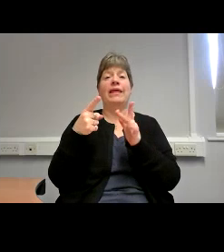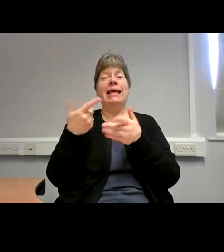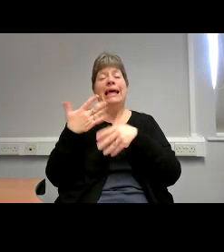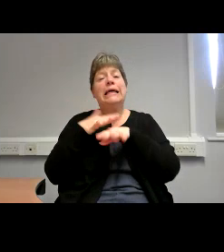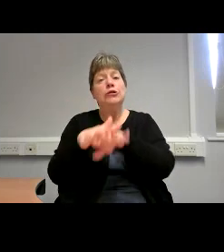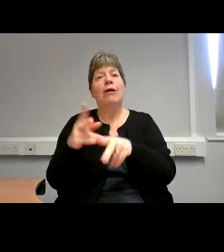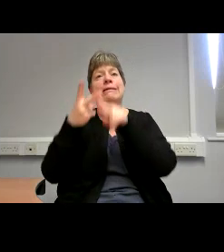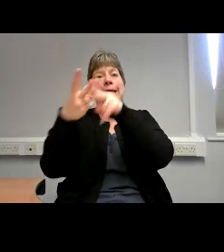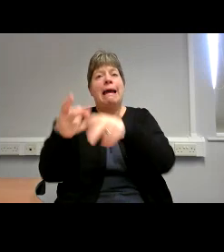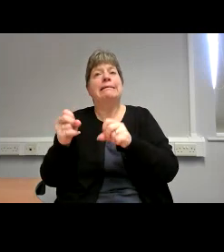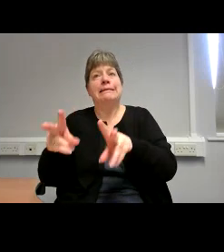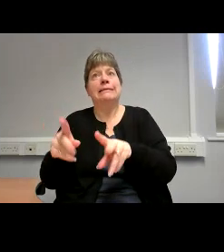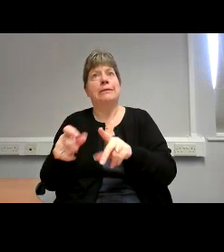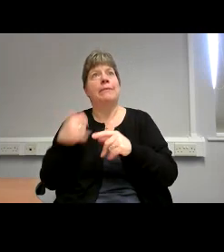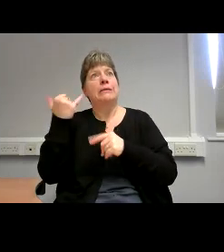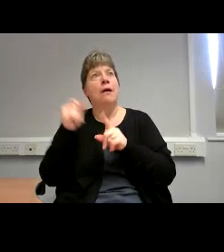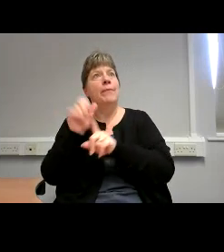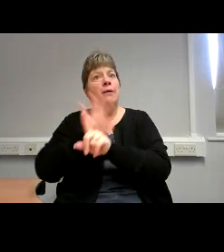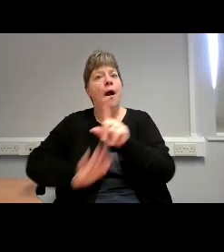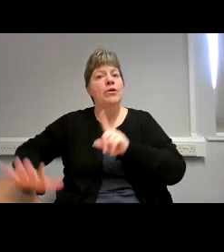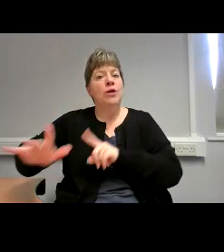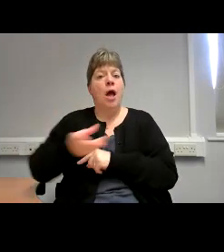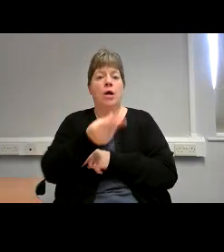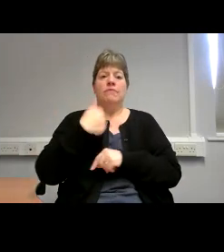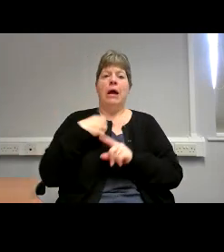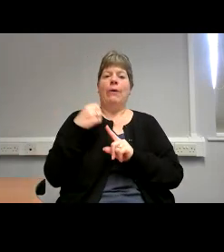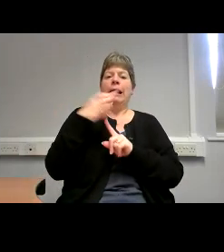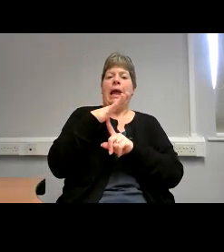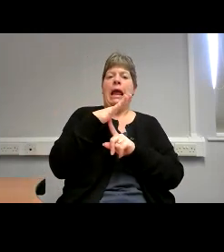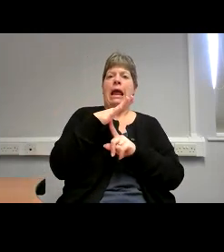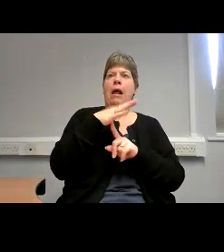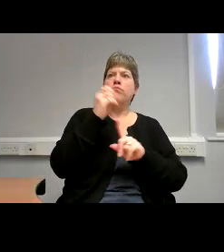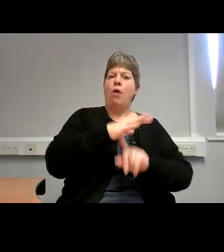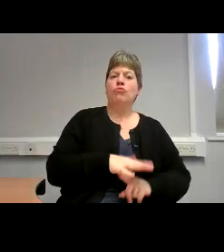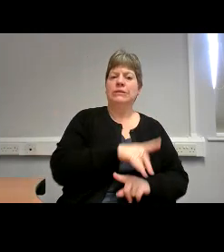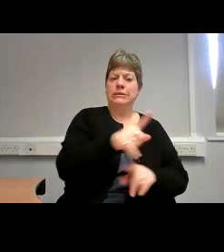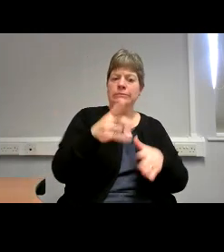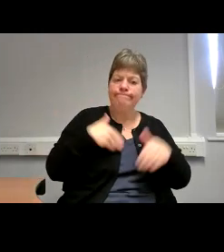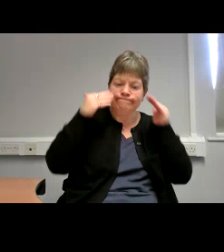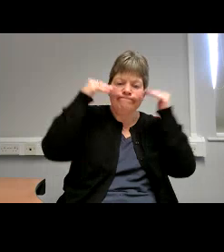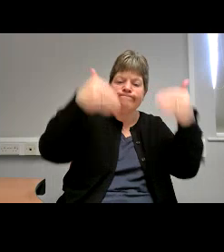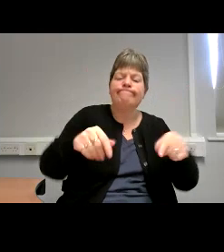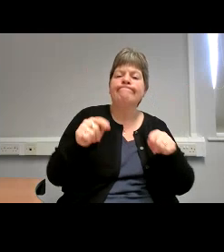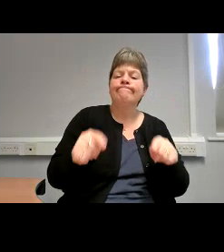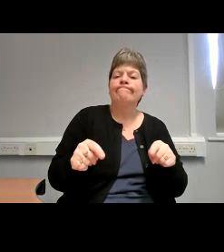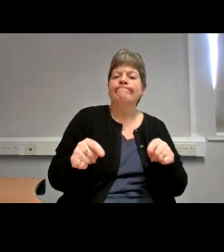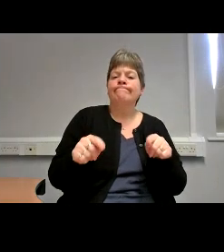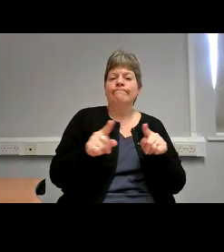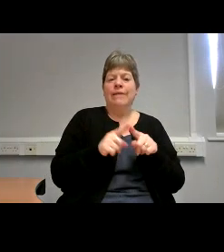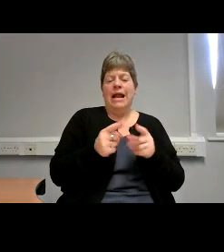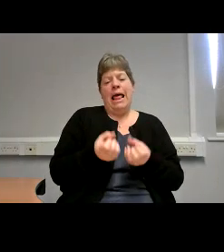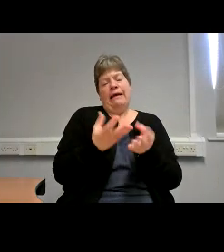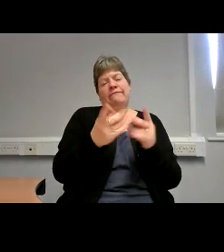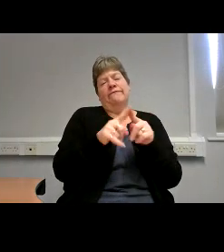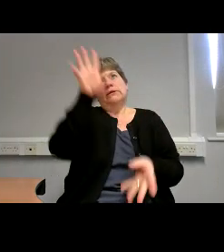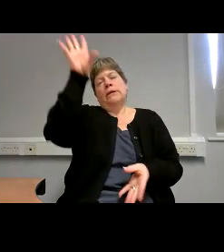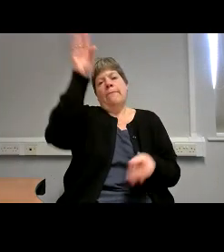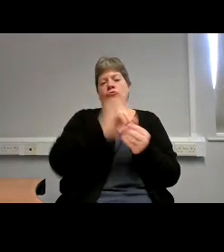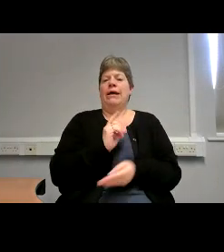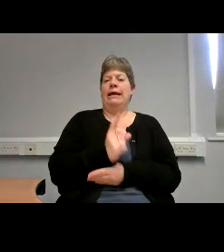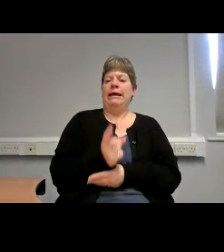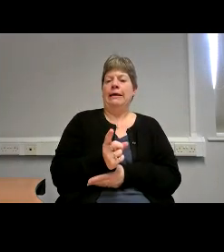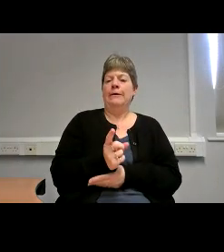Derbyshire, and some of the key priorities that we have to work on. It kind of gives a bit of a summary in this slide.